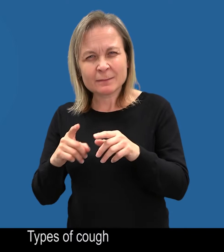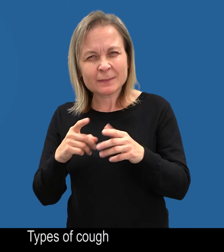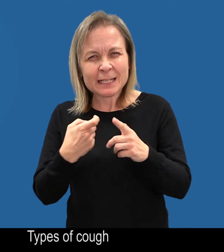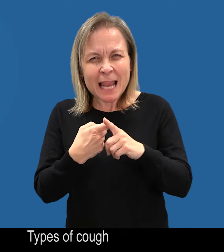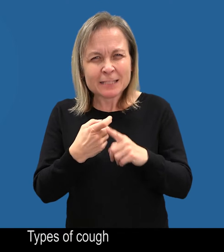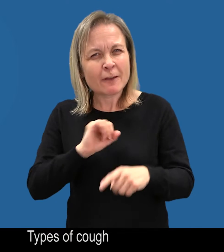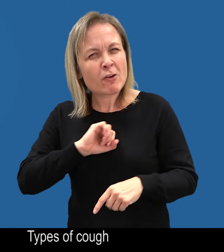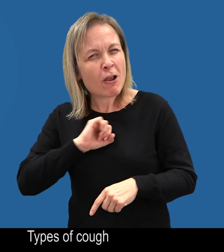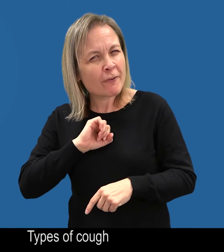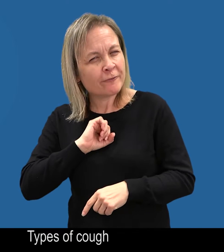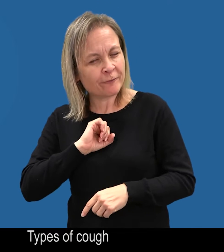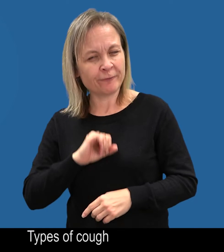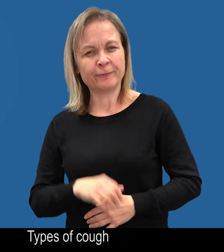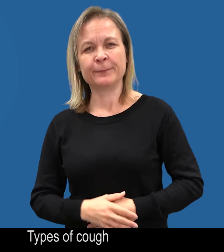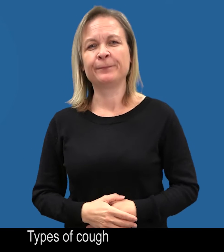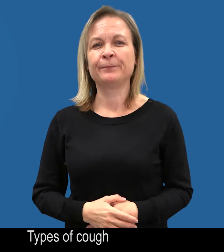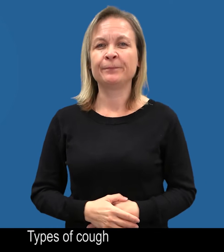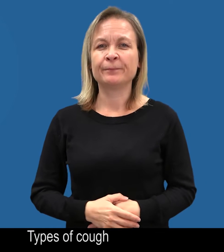Types of cough.